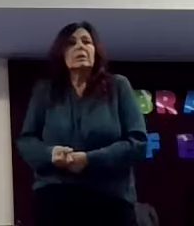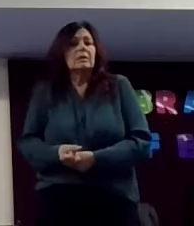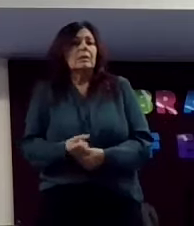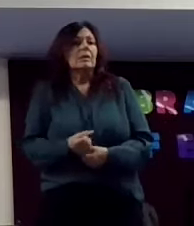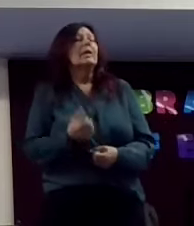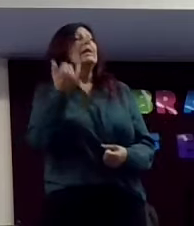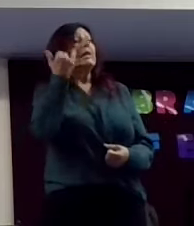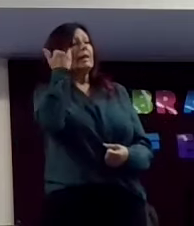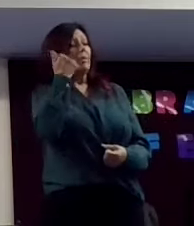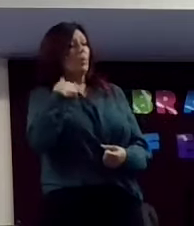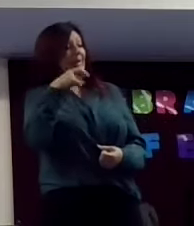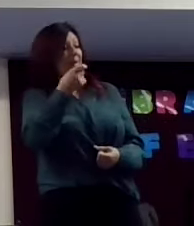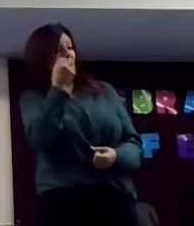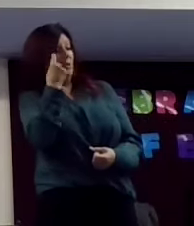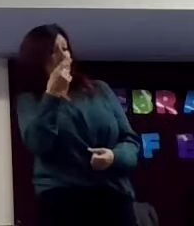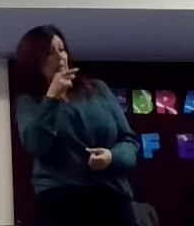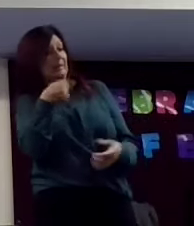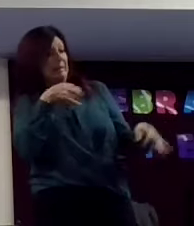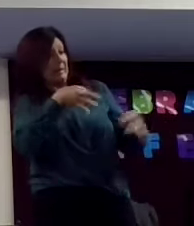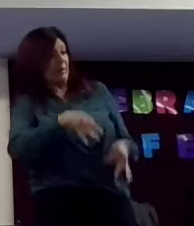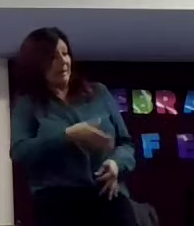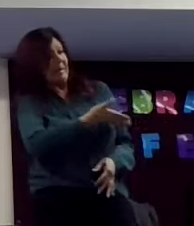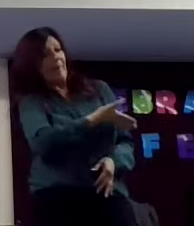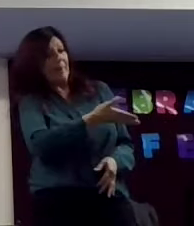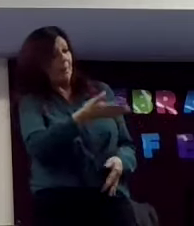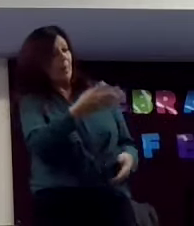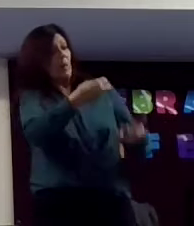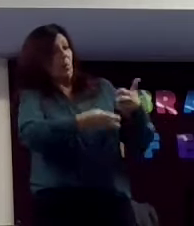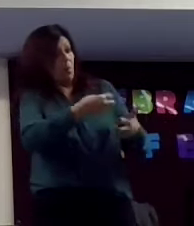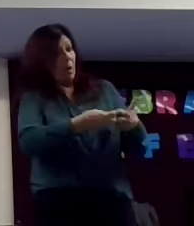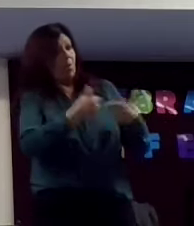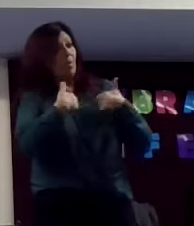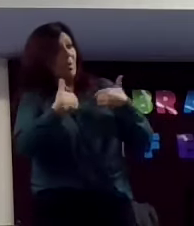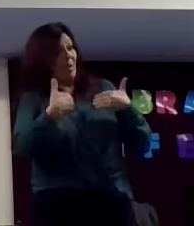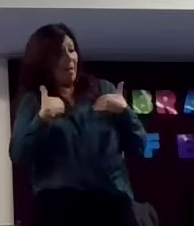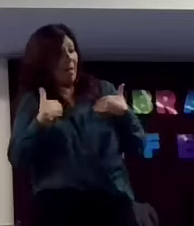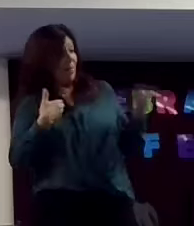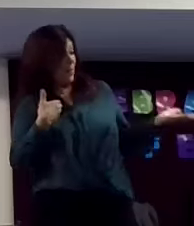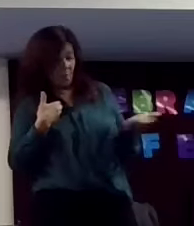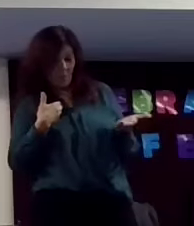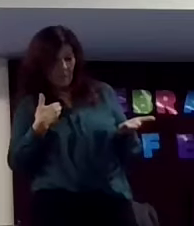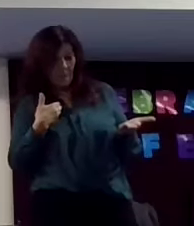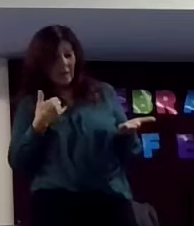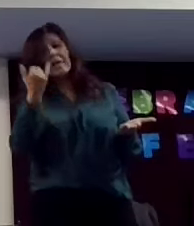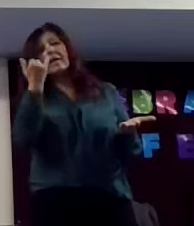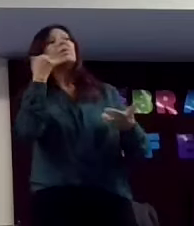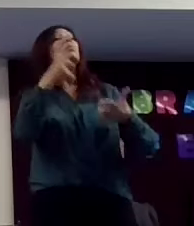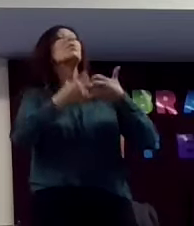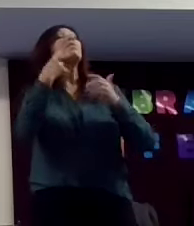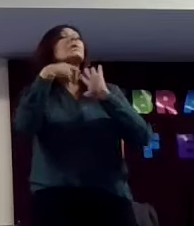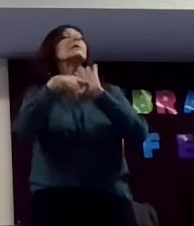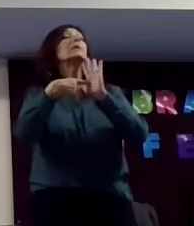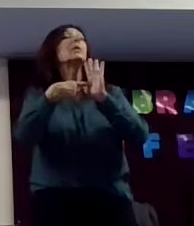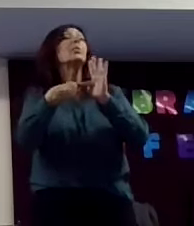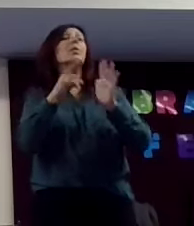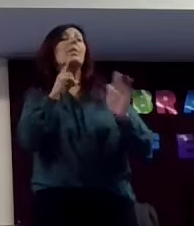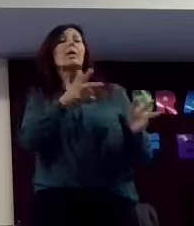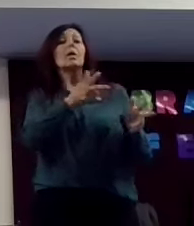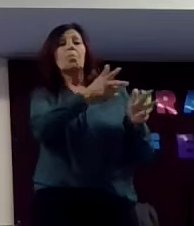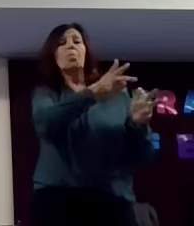in us. And we need to explain to them the problems with some of the cases that they bring to us. If there's a problem, for example, with a